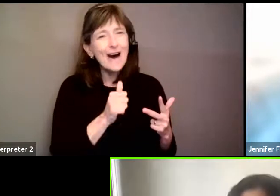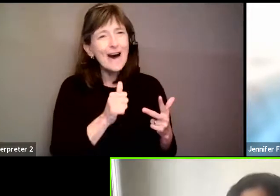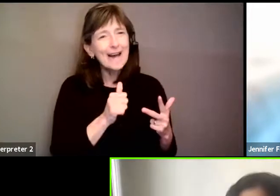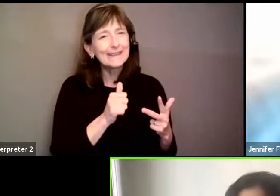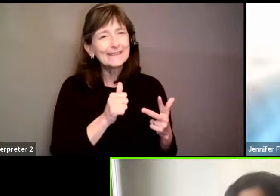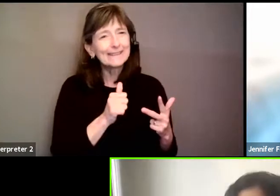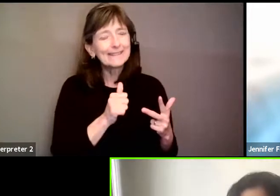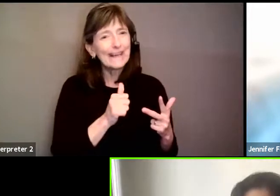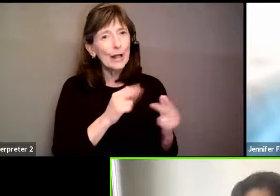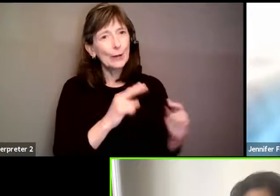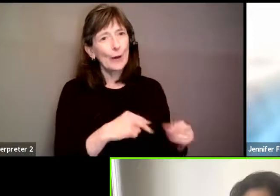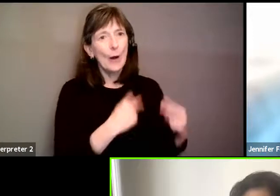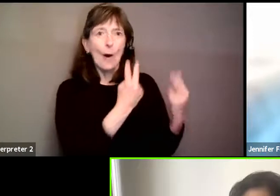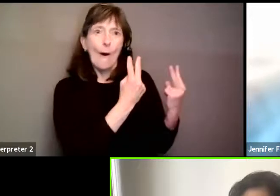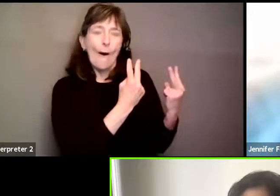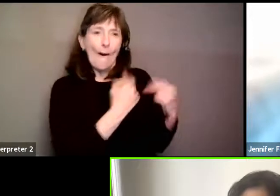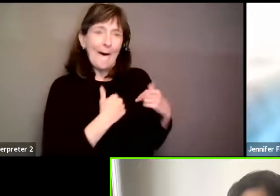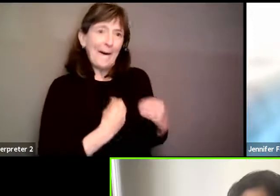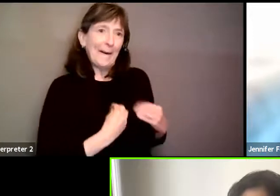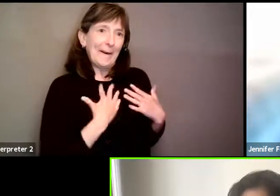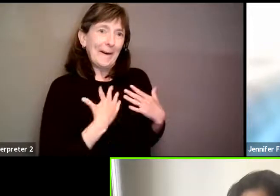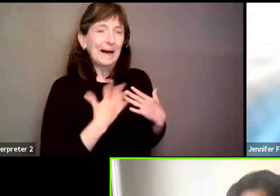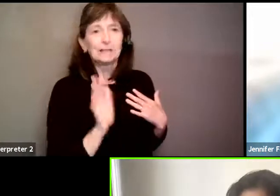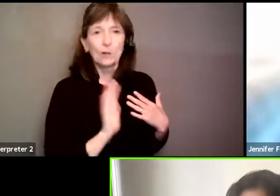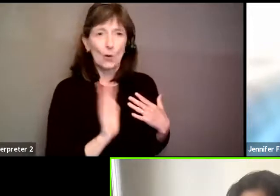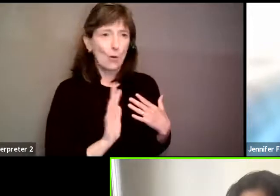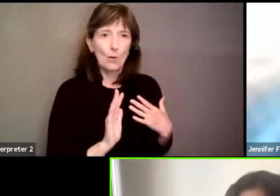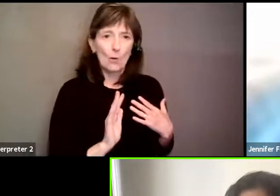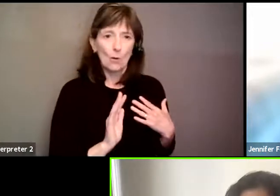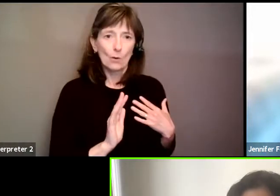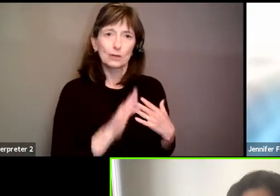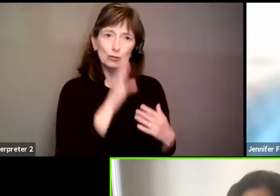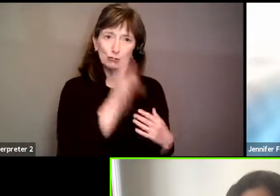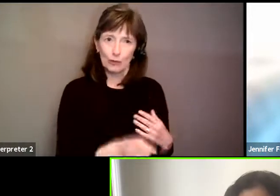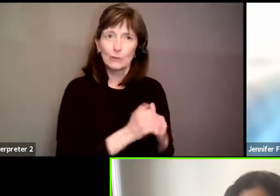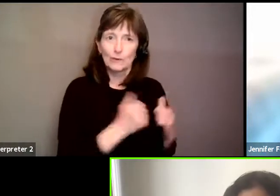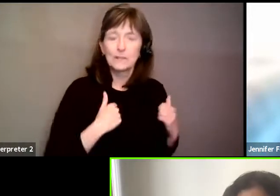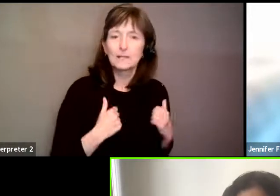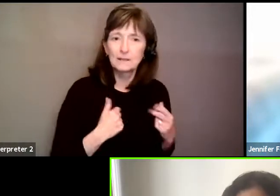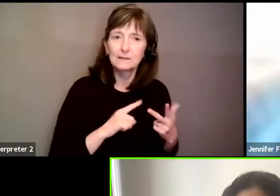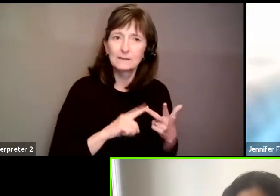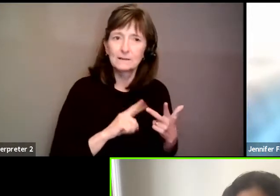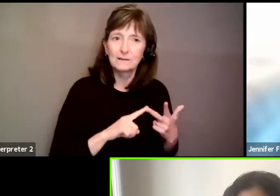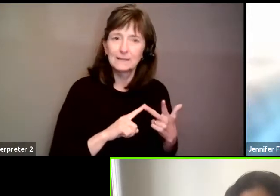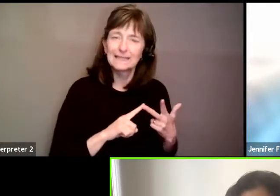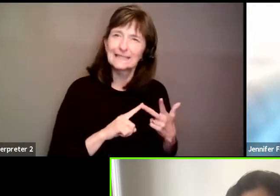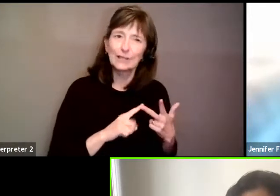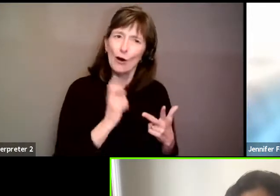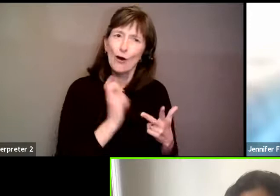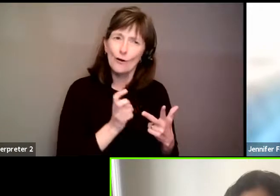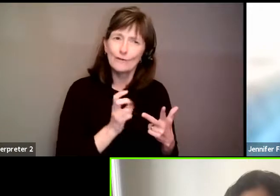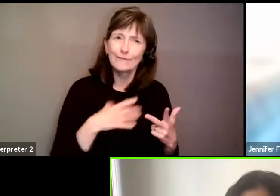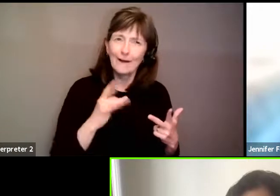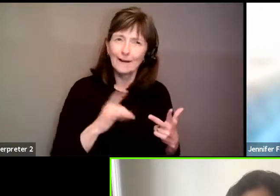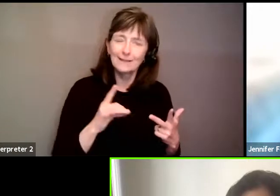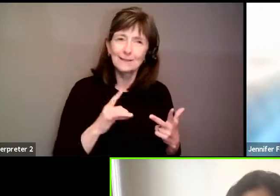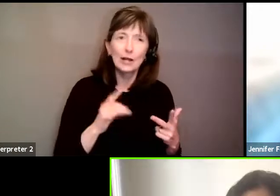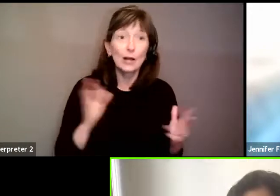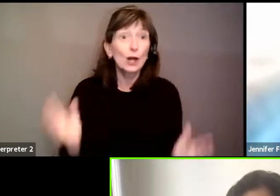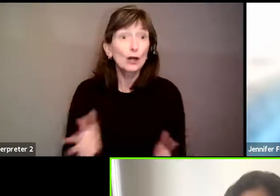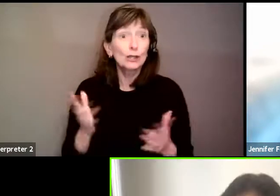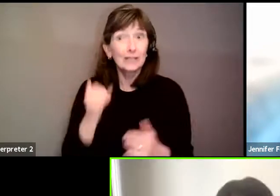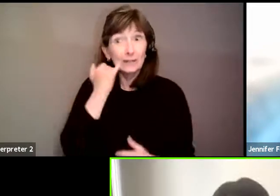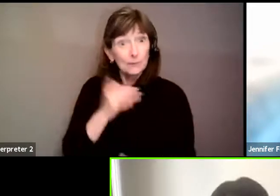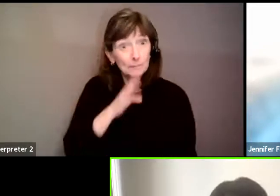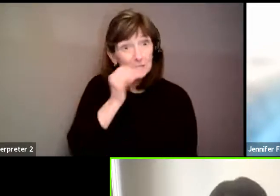bit, I don't know, I feel like that one can be a little bit less obvious. But I feel like you need people in your life that aren't just enabling you. And if you're making a mistake,